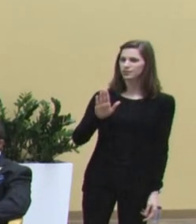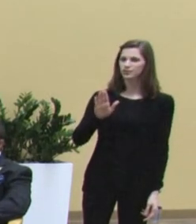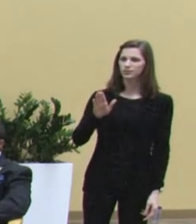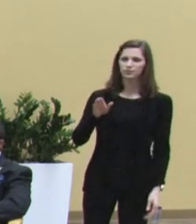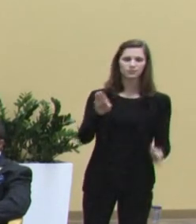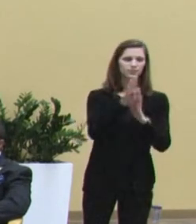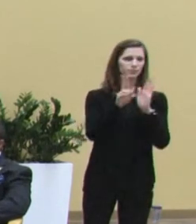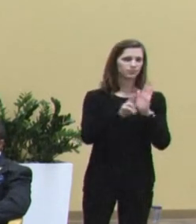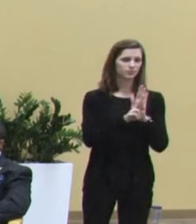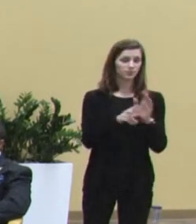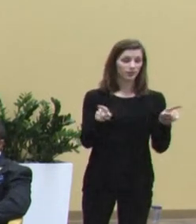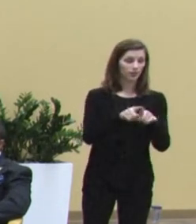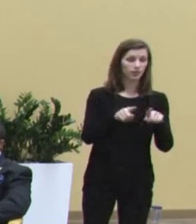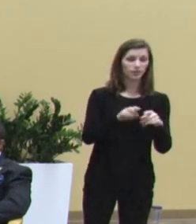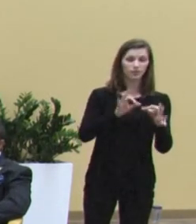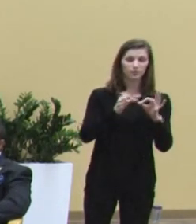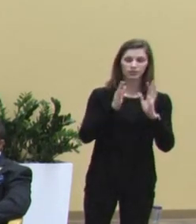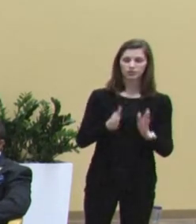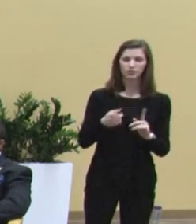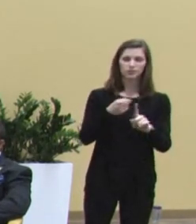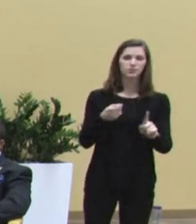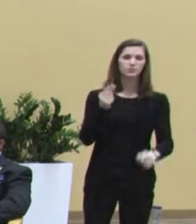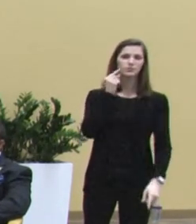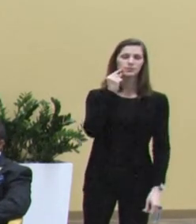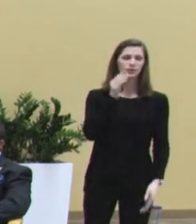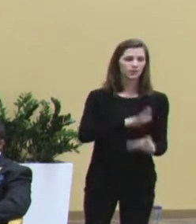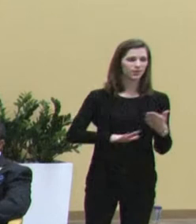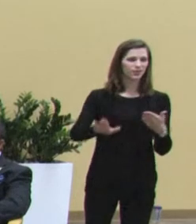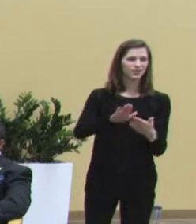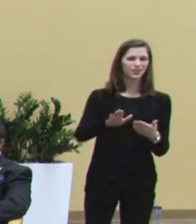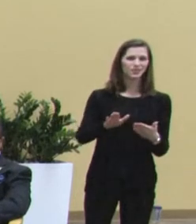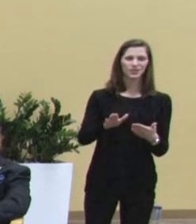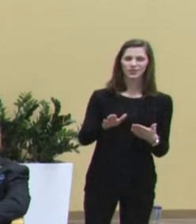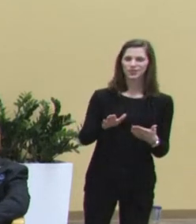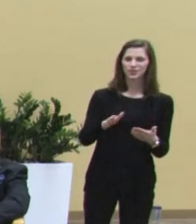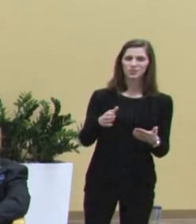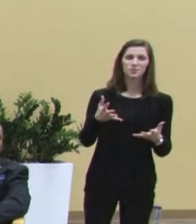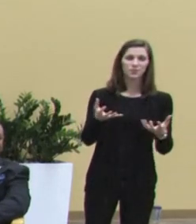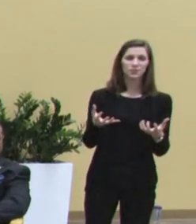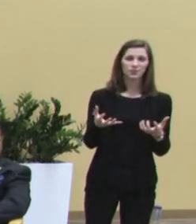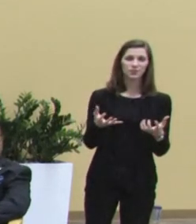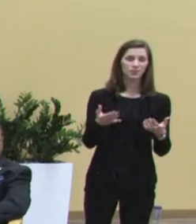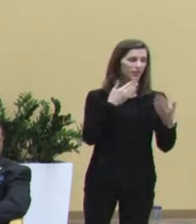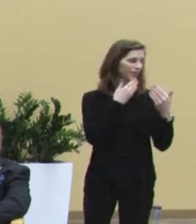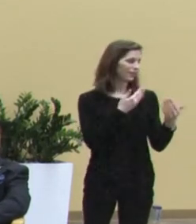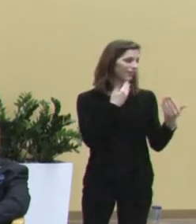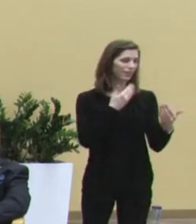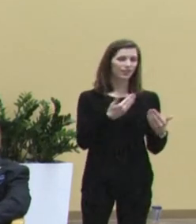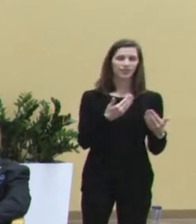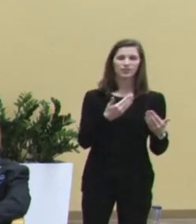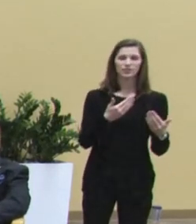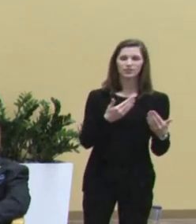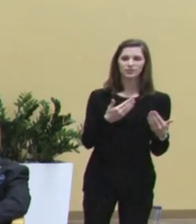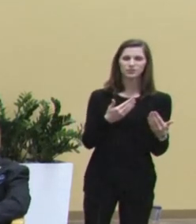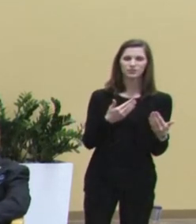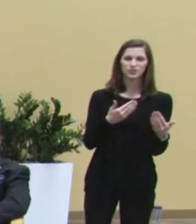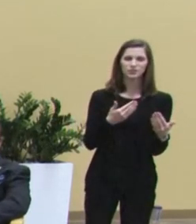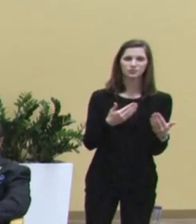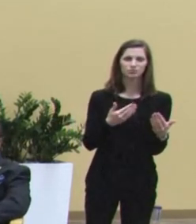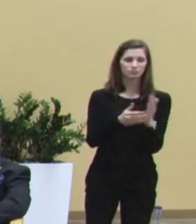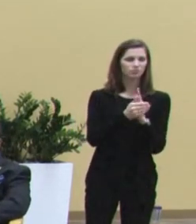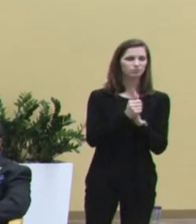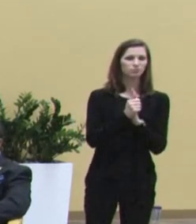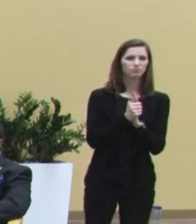are from the San Antonio College, we'd just like to thank them also for their ability to tie into today's